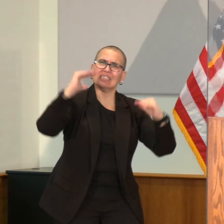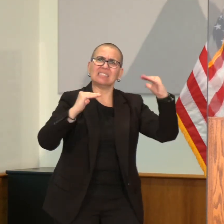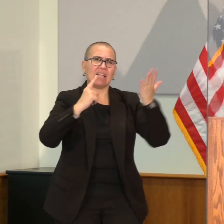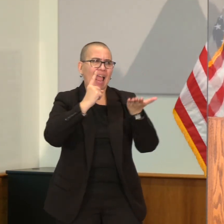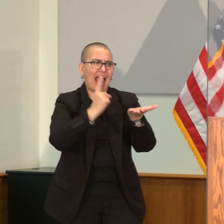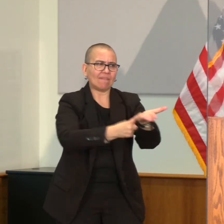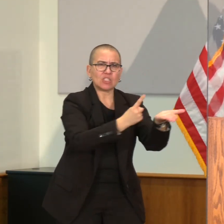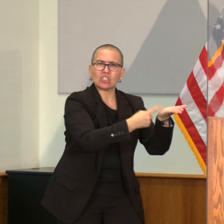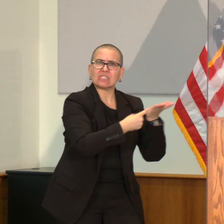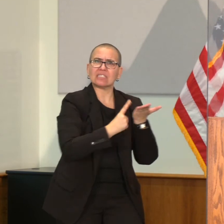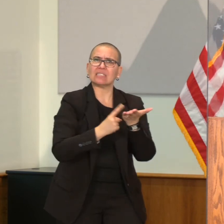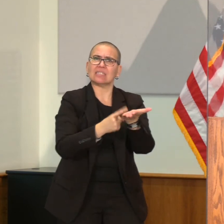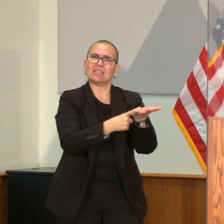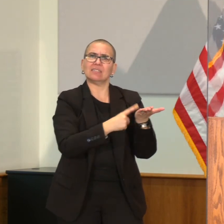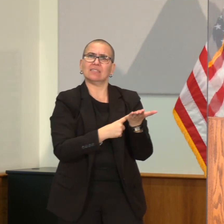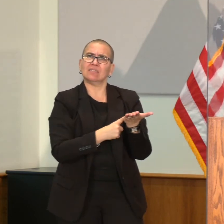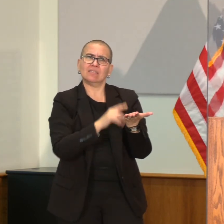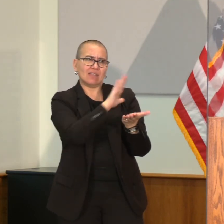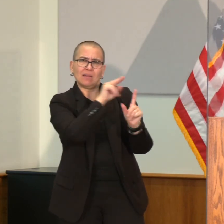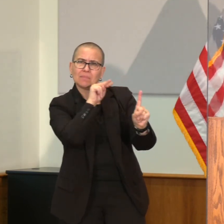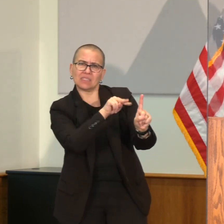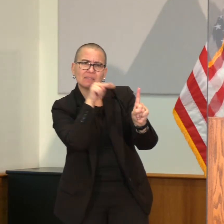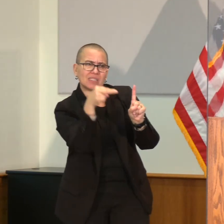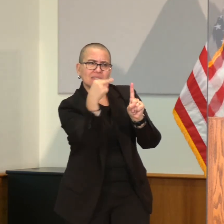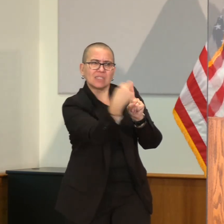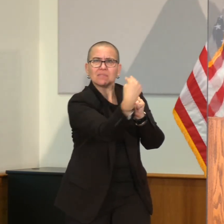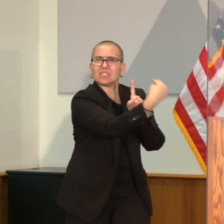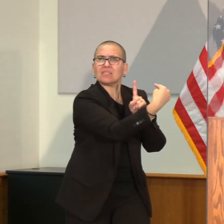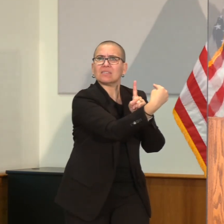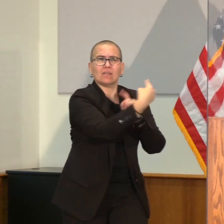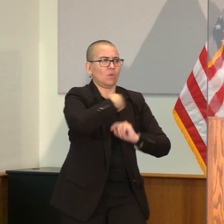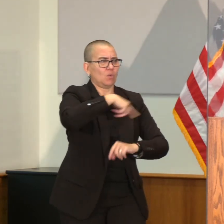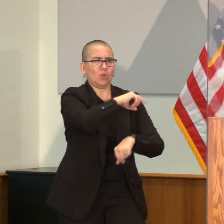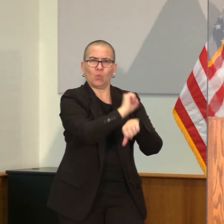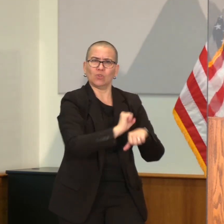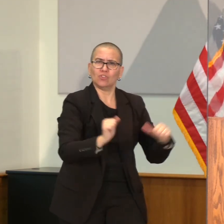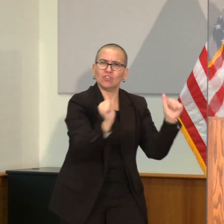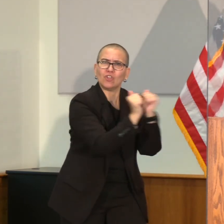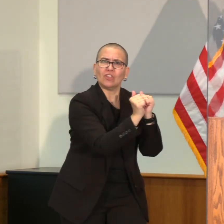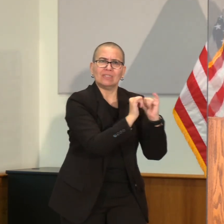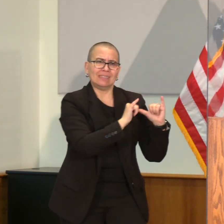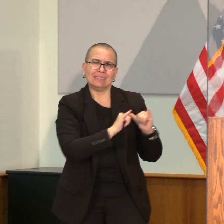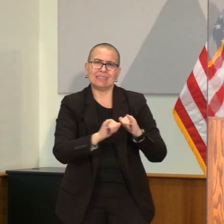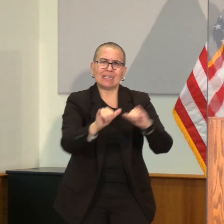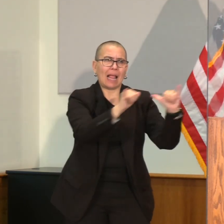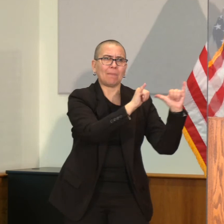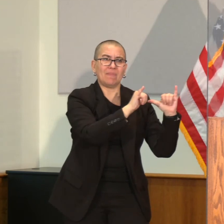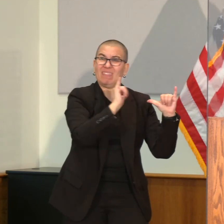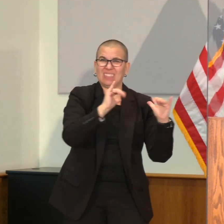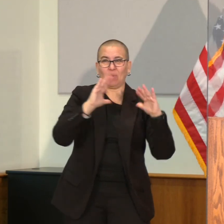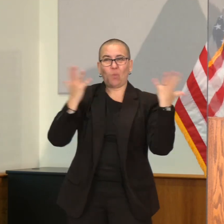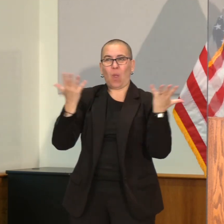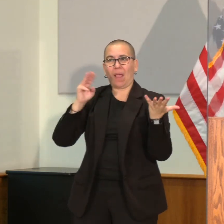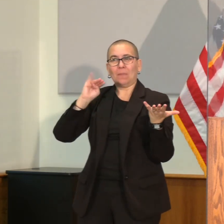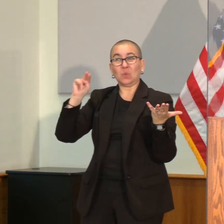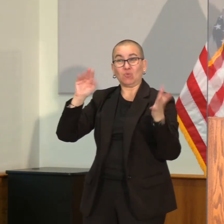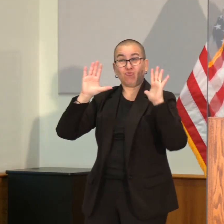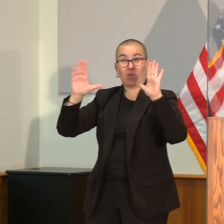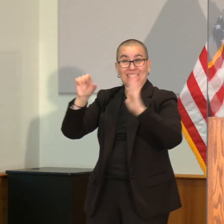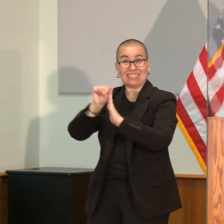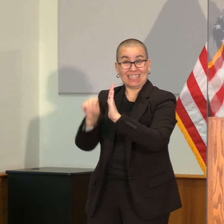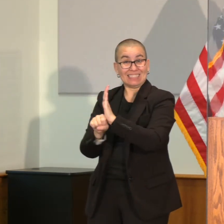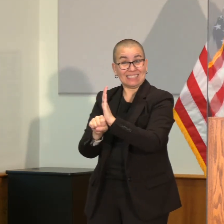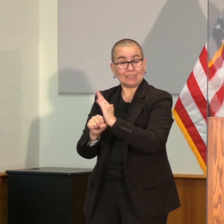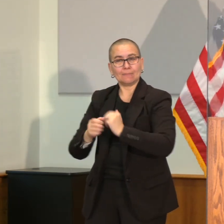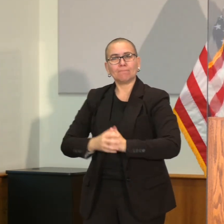in attendance to unite and work together for the common good for the people of this great state of Minnesota. I'm confident under the